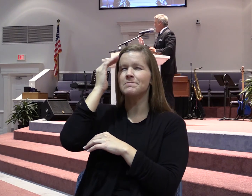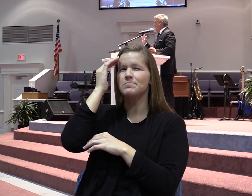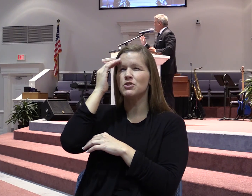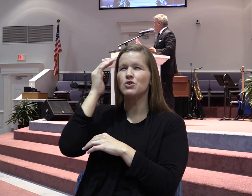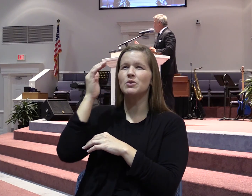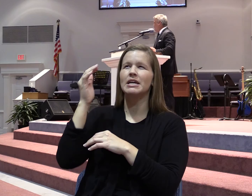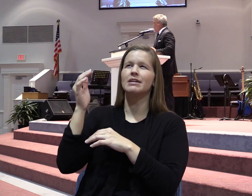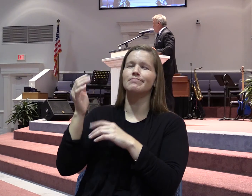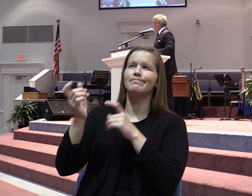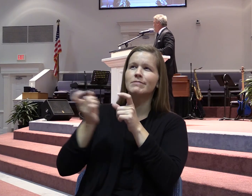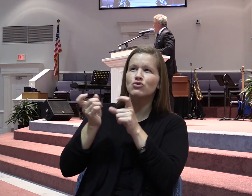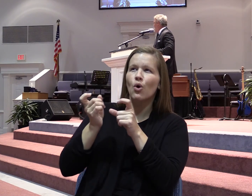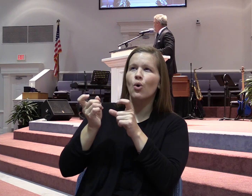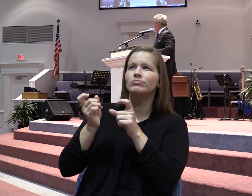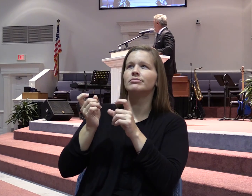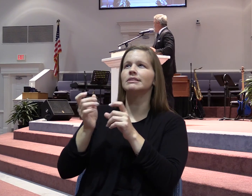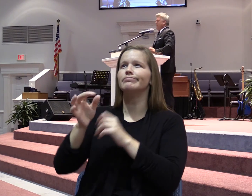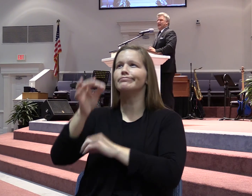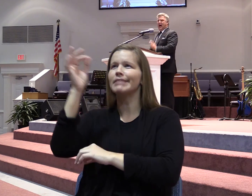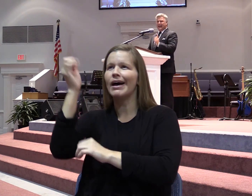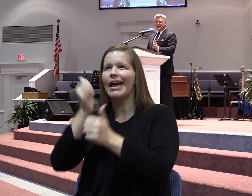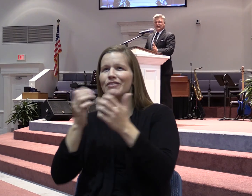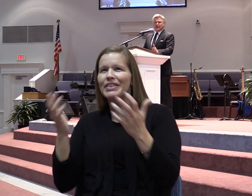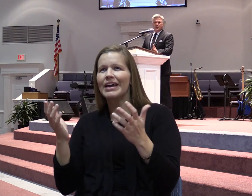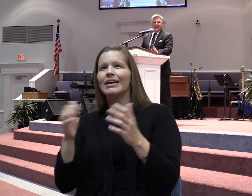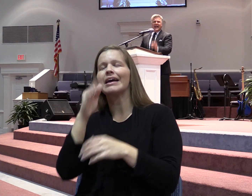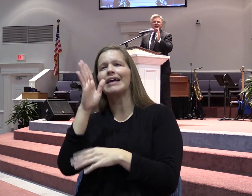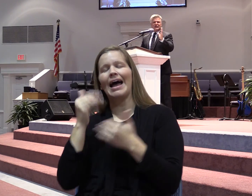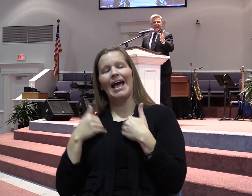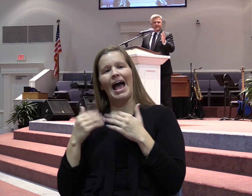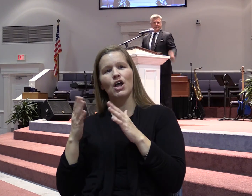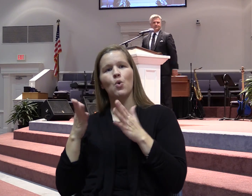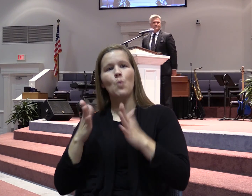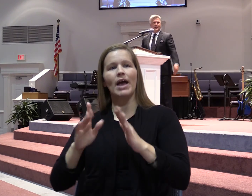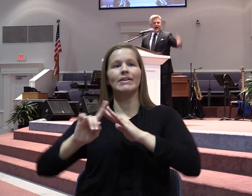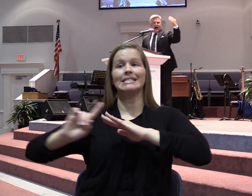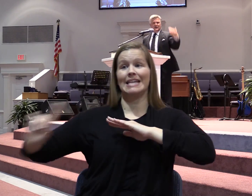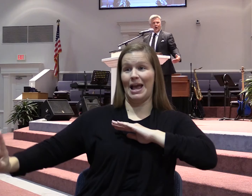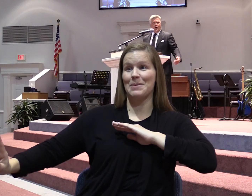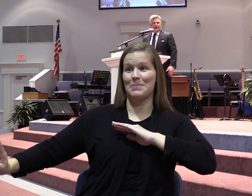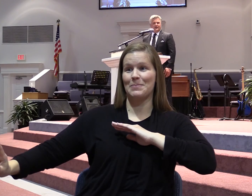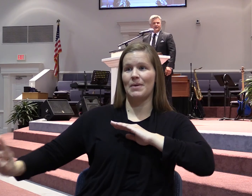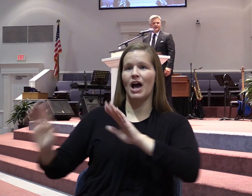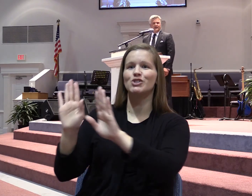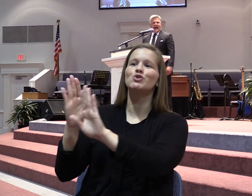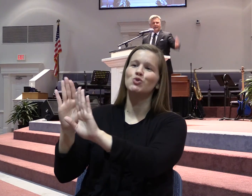day, the moon to rule the night, but God instituted an escape, a